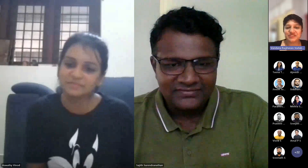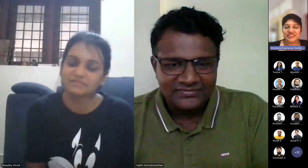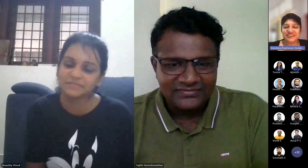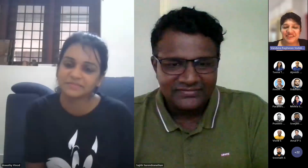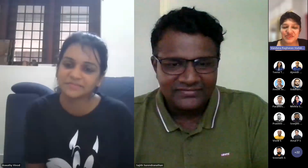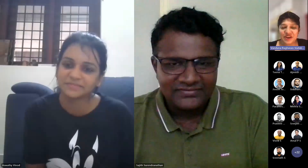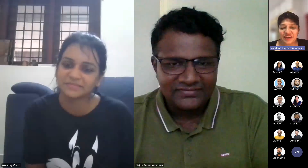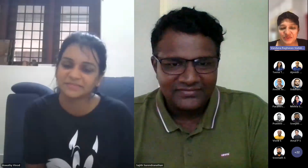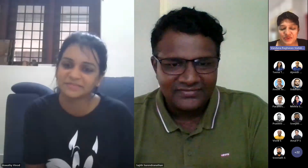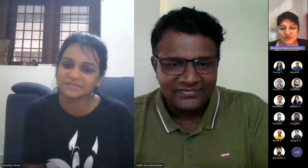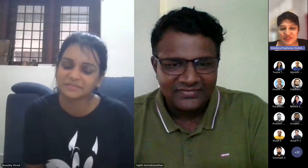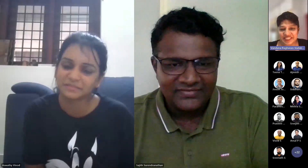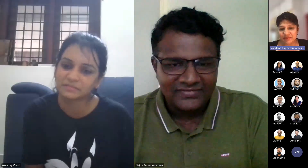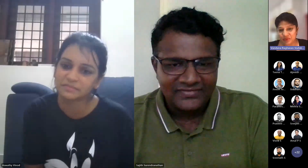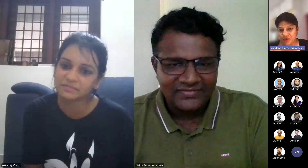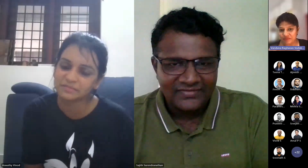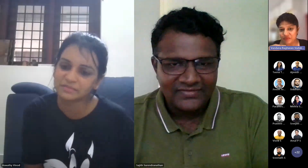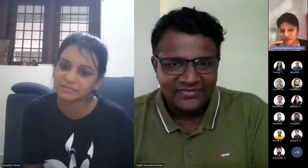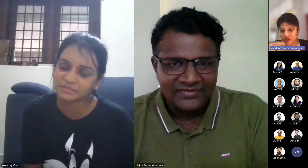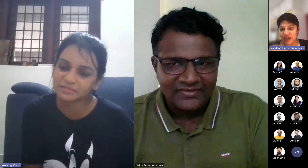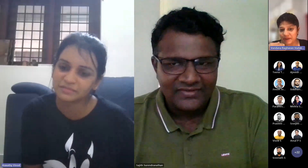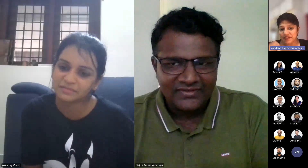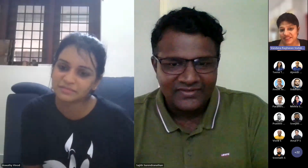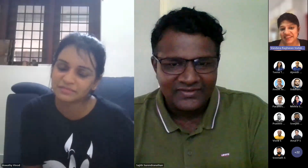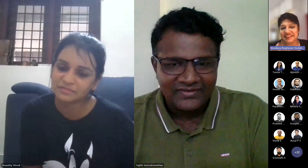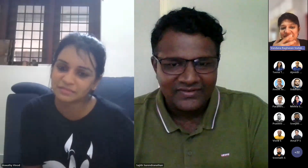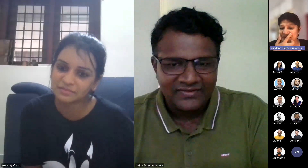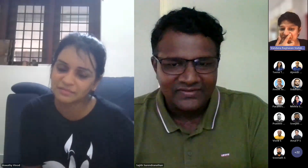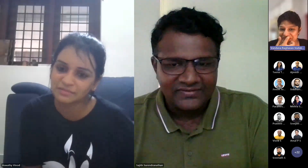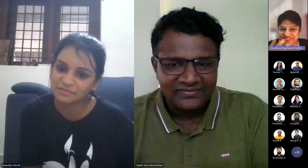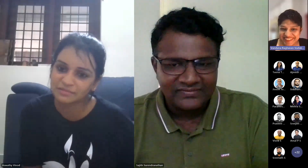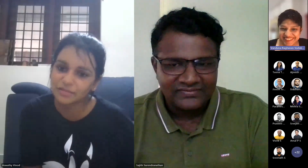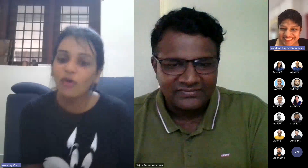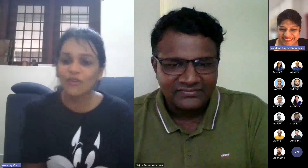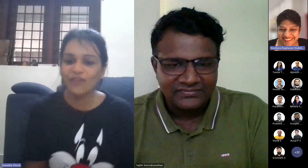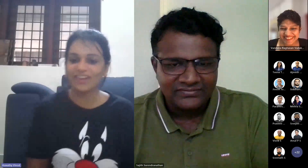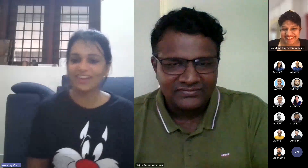Yeah, Aswathy, so you were going to say about what? So I personally, and then we lost you.